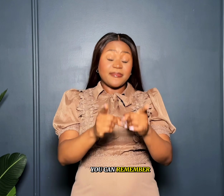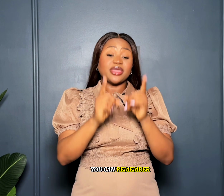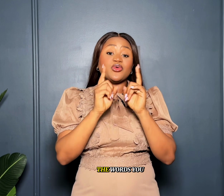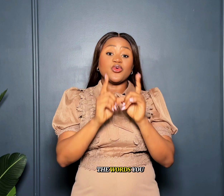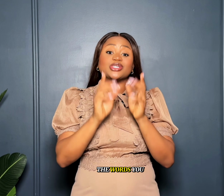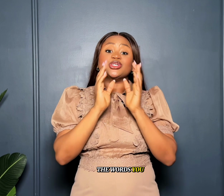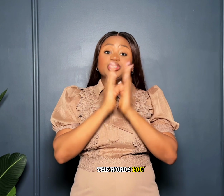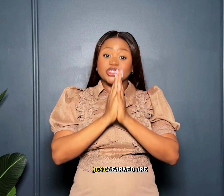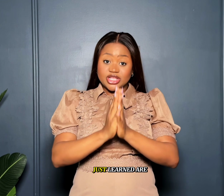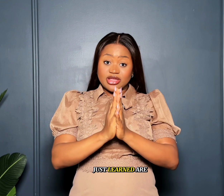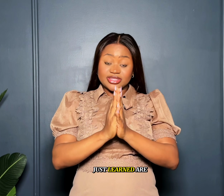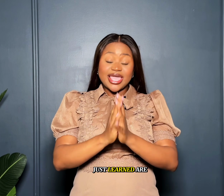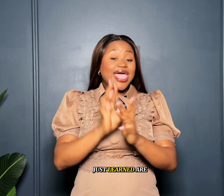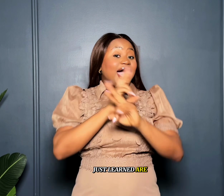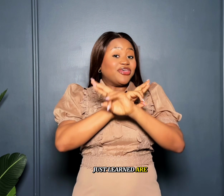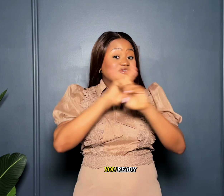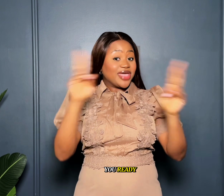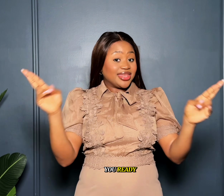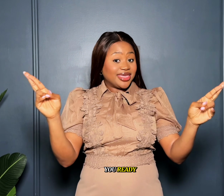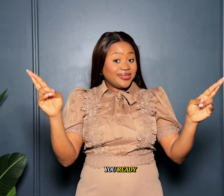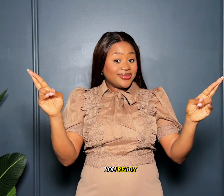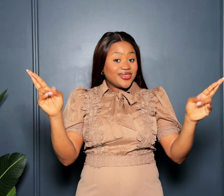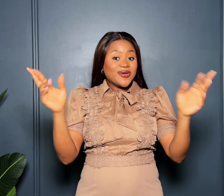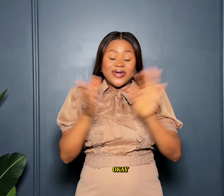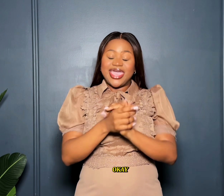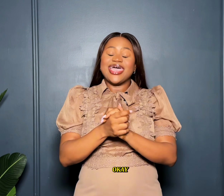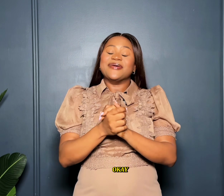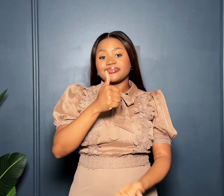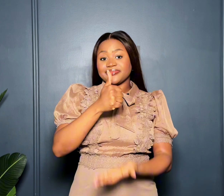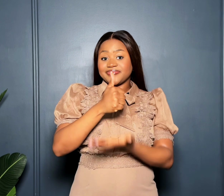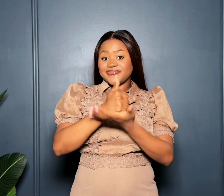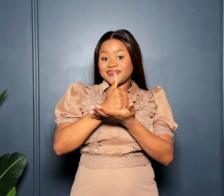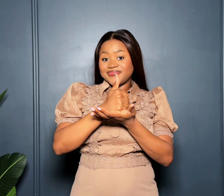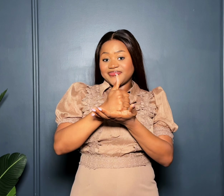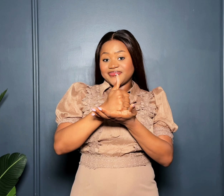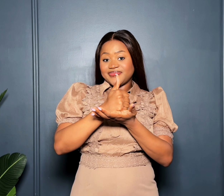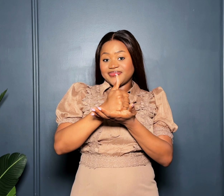the words you just learned. Are you ready? Okay.